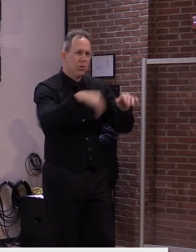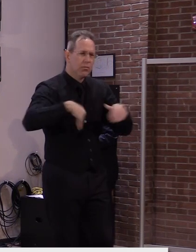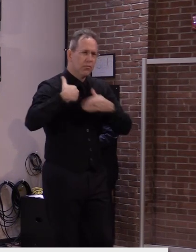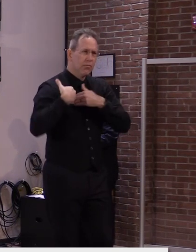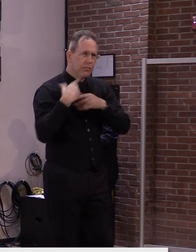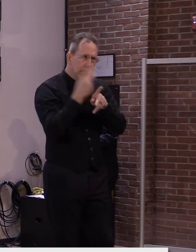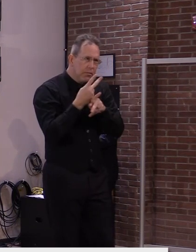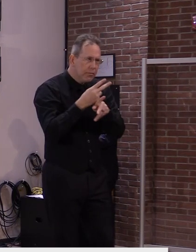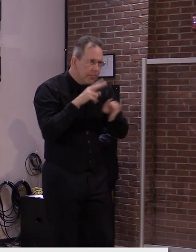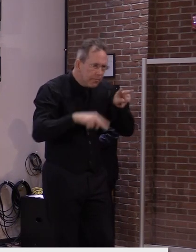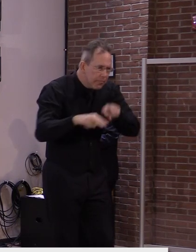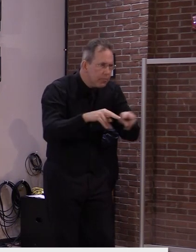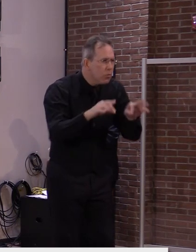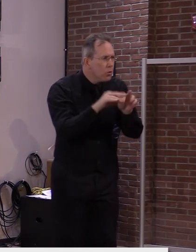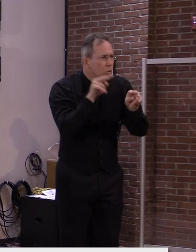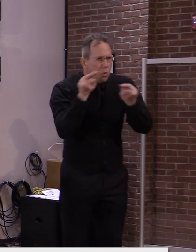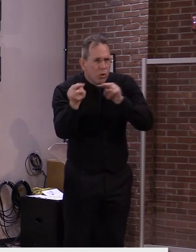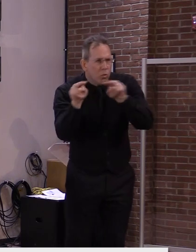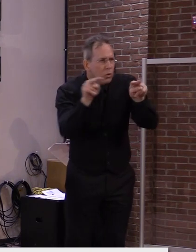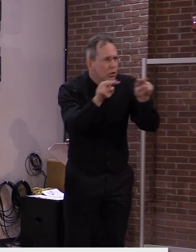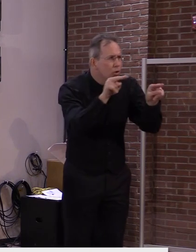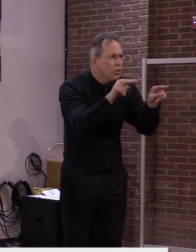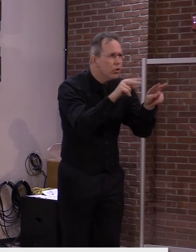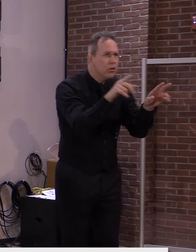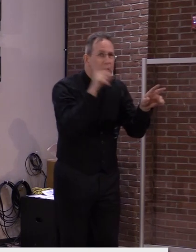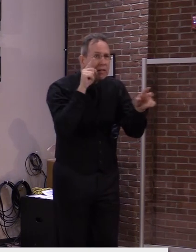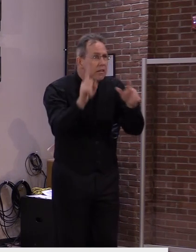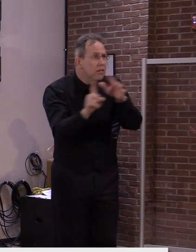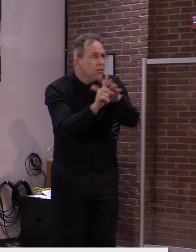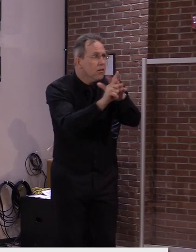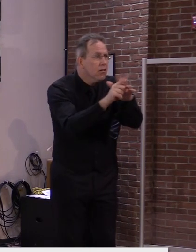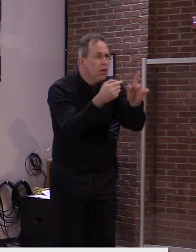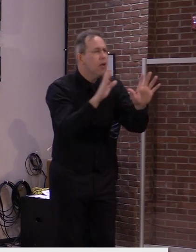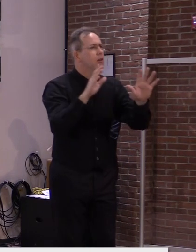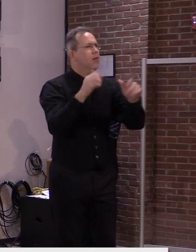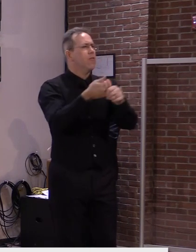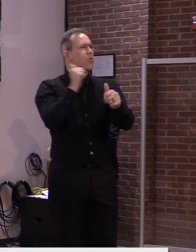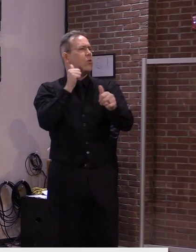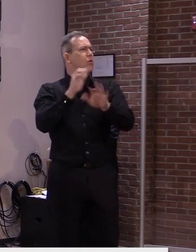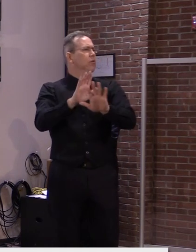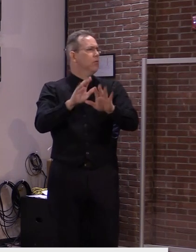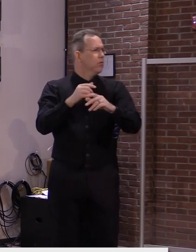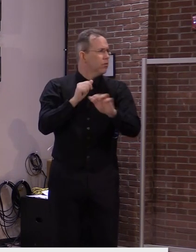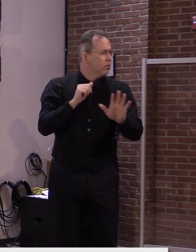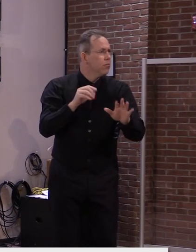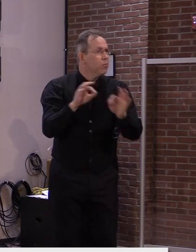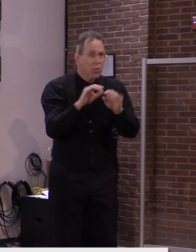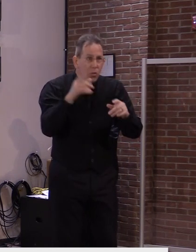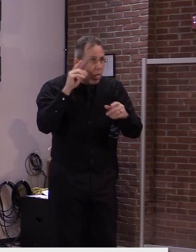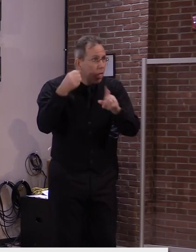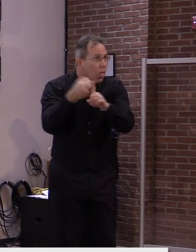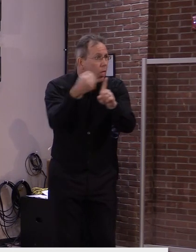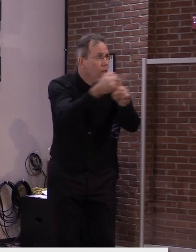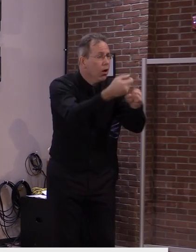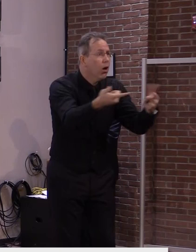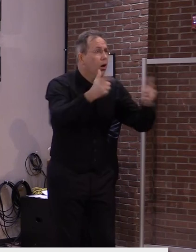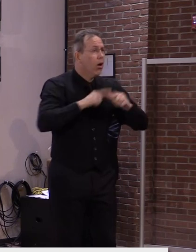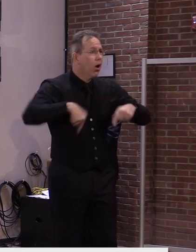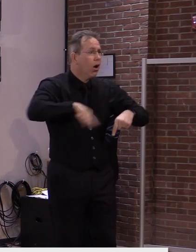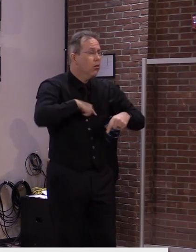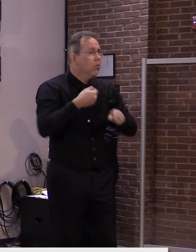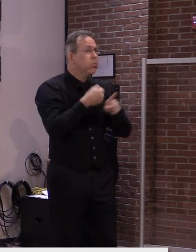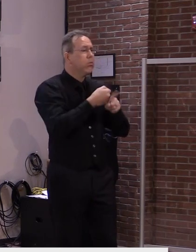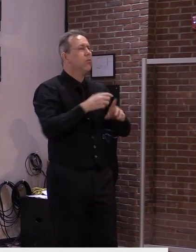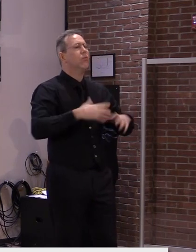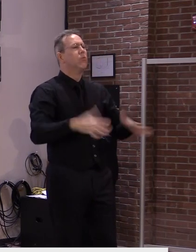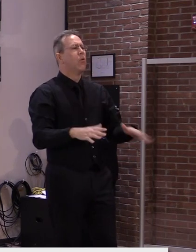that were more adversely impacted by the virus. It's now our turn, our responsibility, to show others how to recover from the